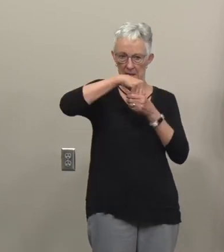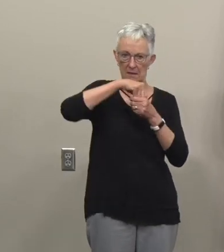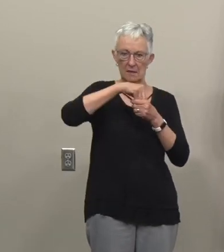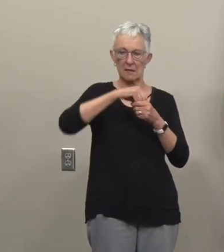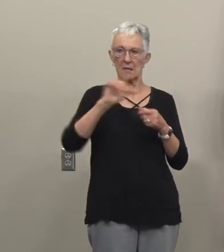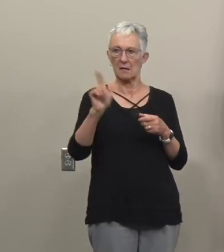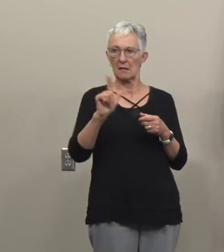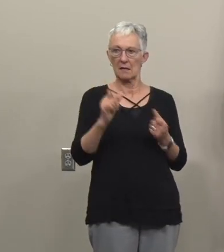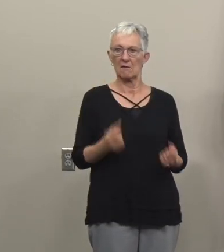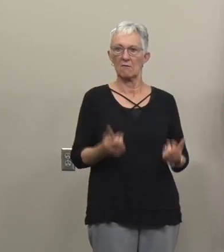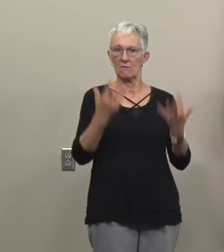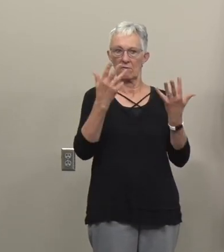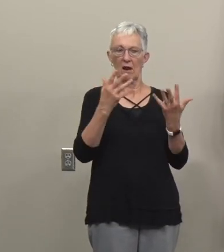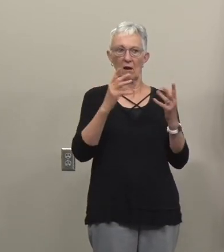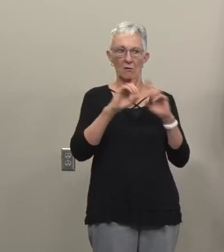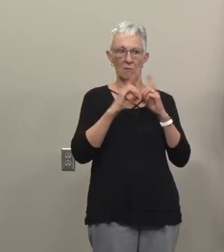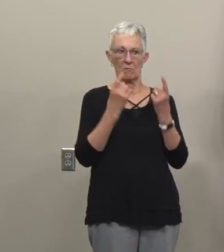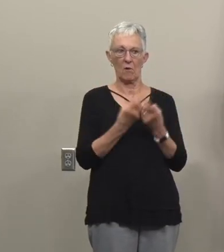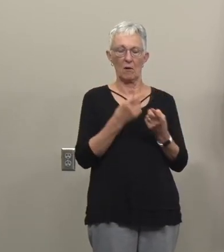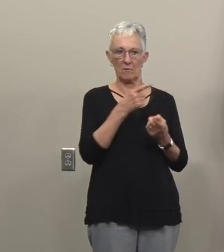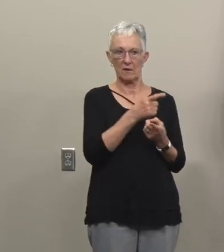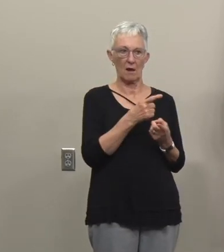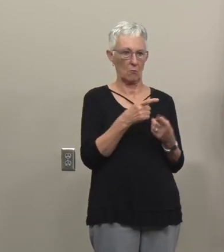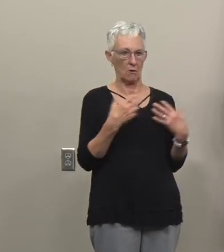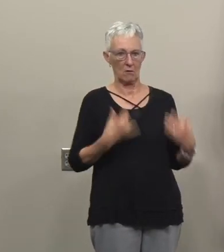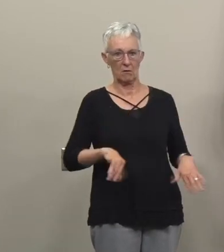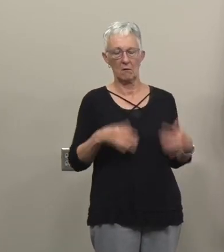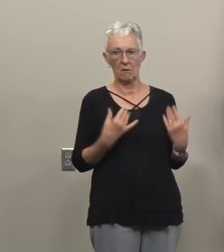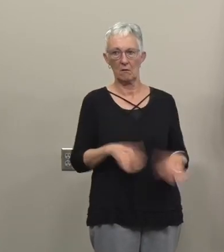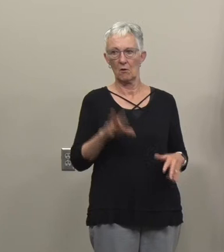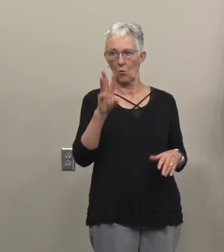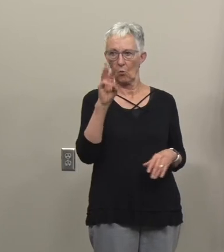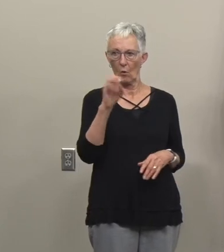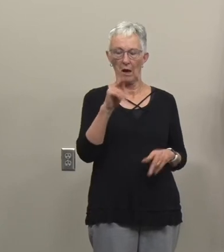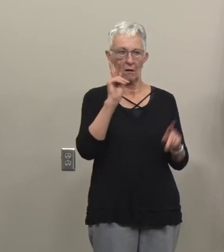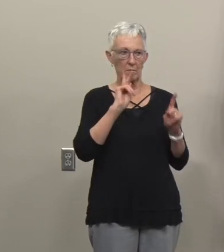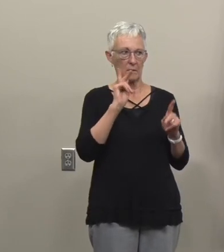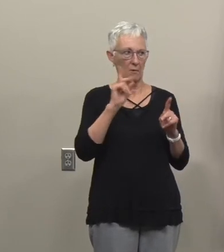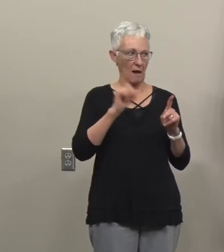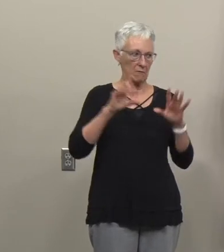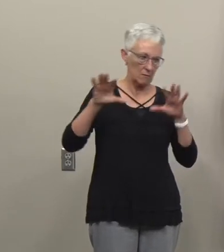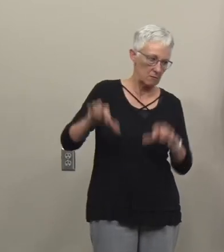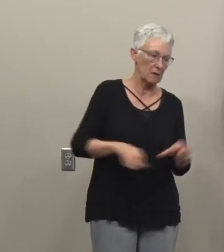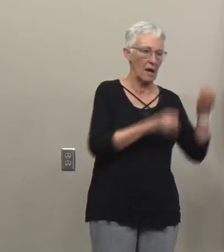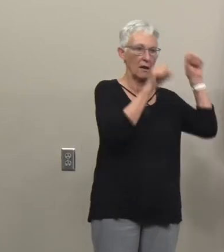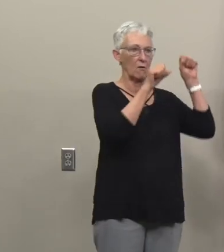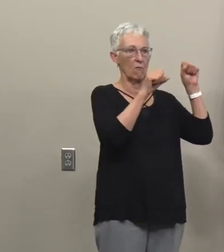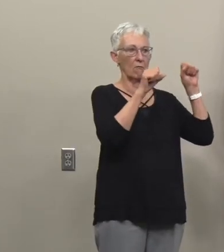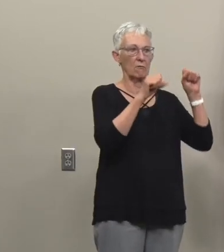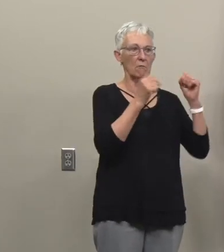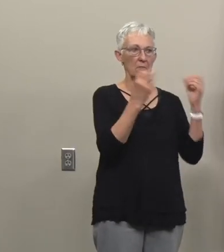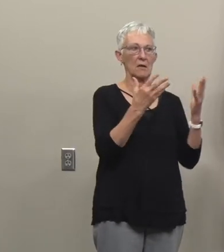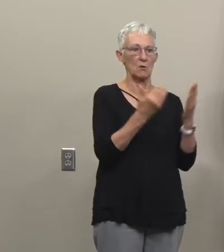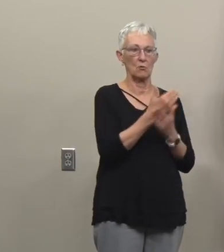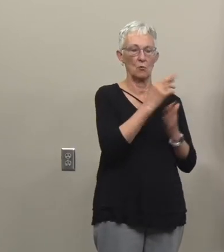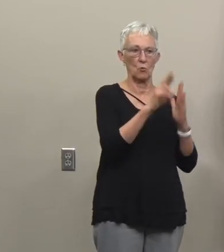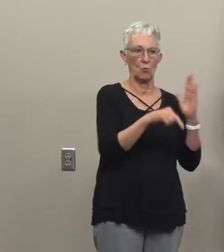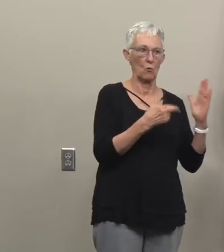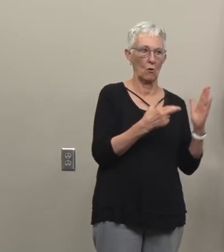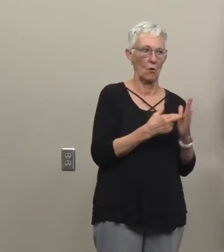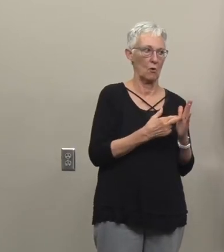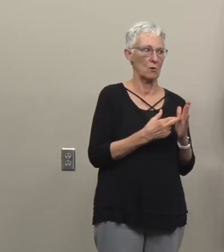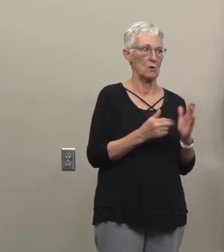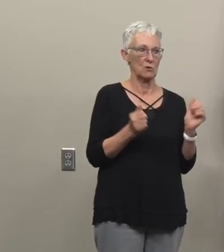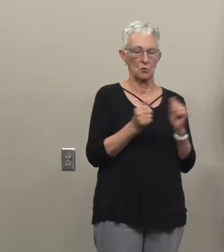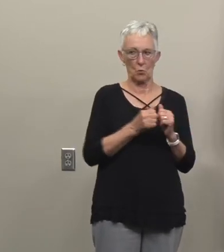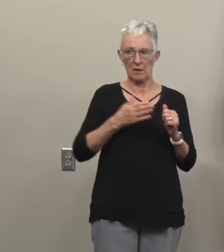essentially devastated with the number of people that had to step over into the role to assist with incident command. And then also with my absence, it just